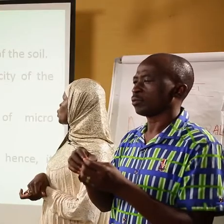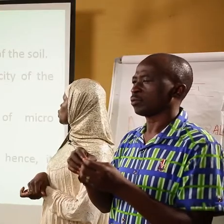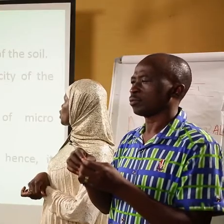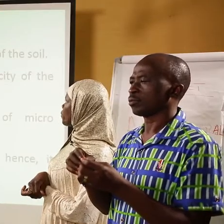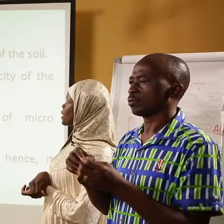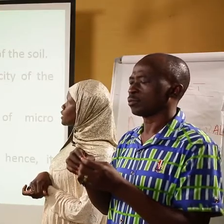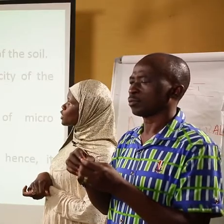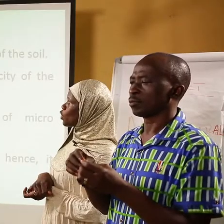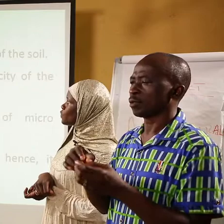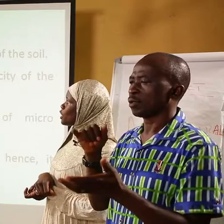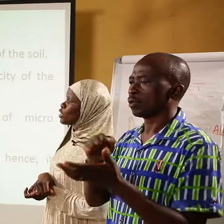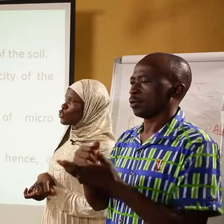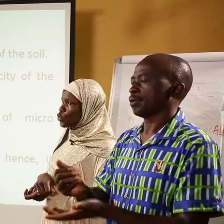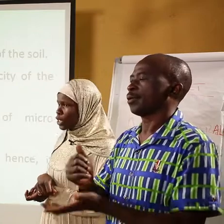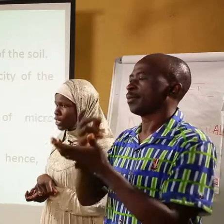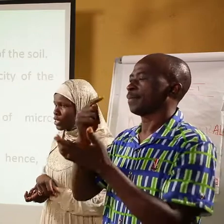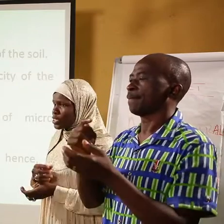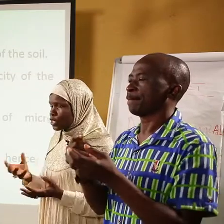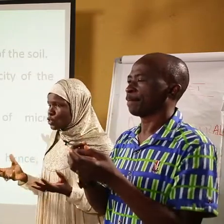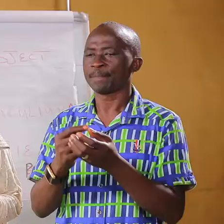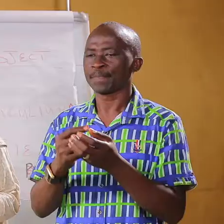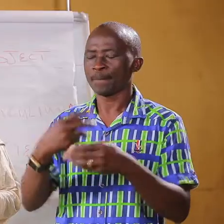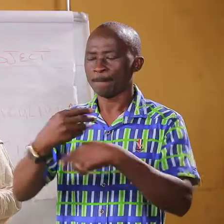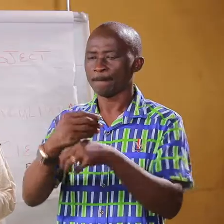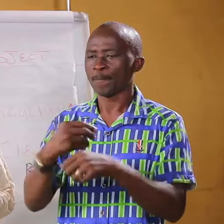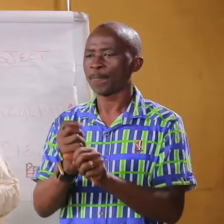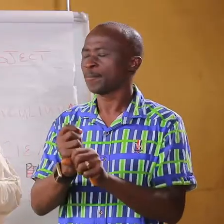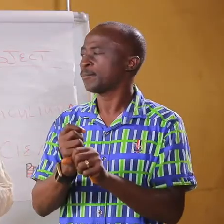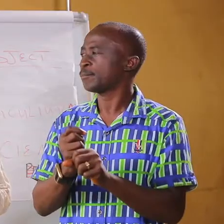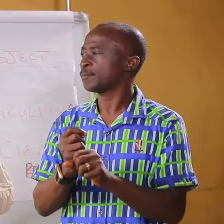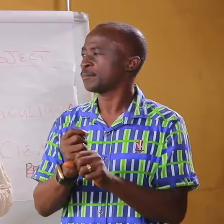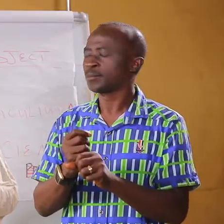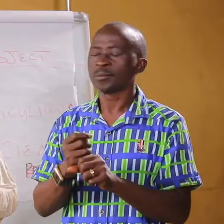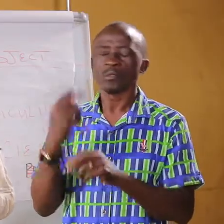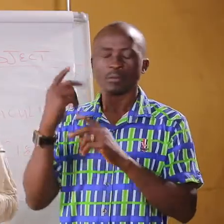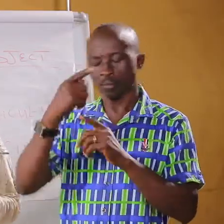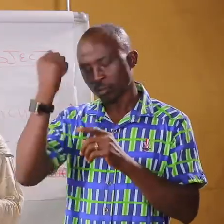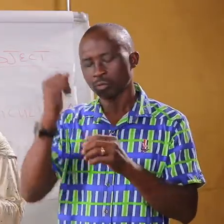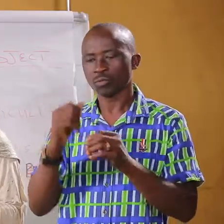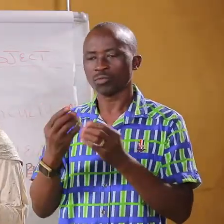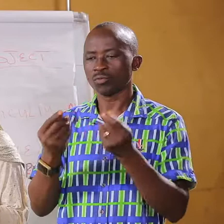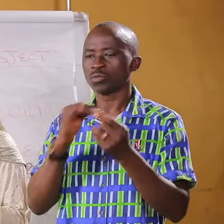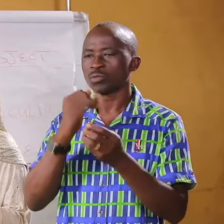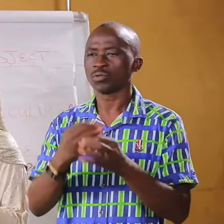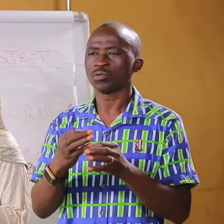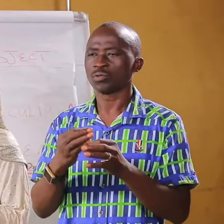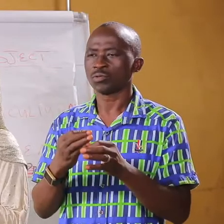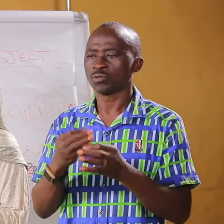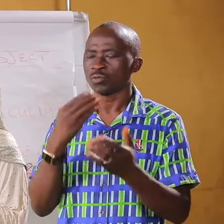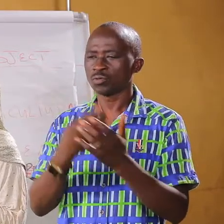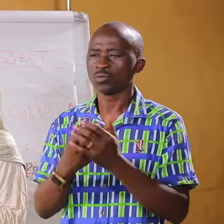the production capacity of the soil. Since the soil is fertile, you have add what? Fertilizer. You are going to have